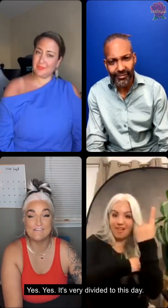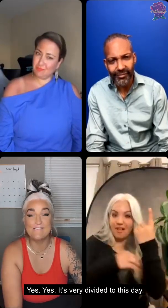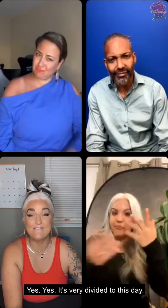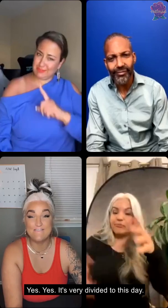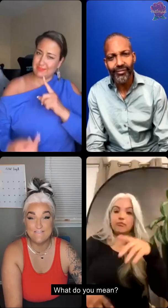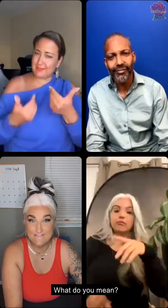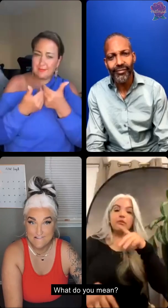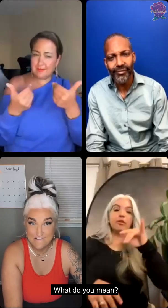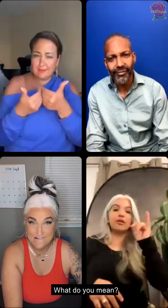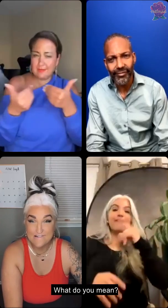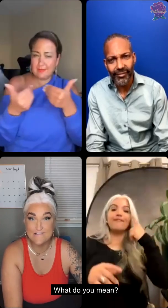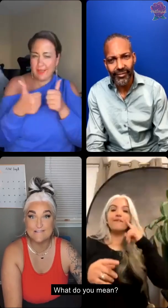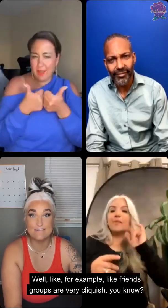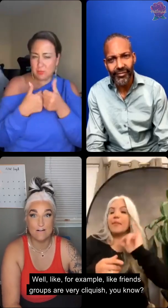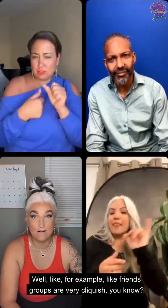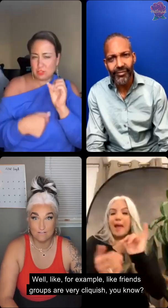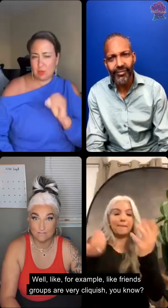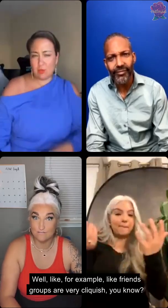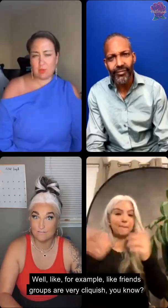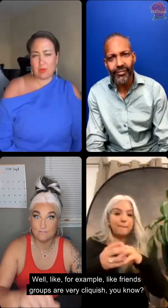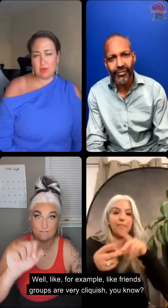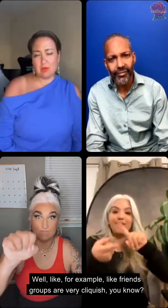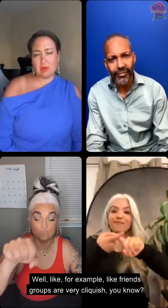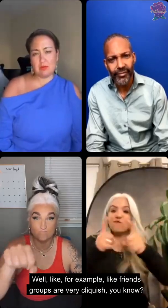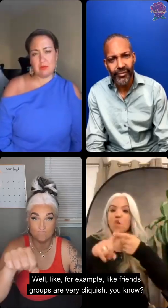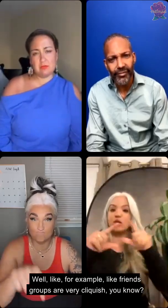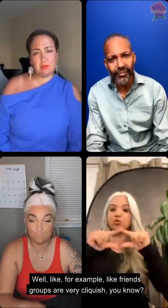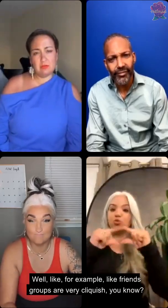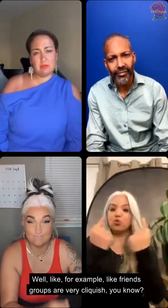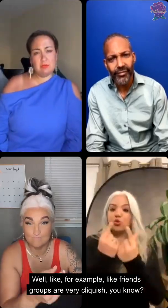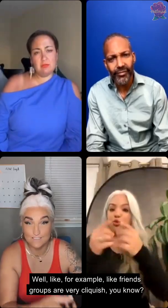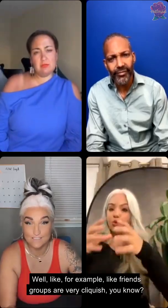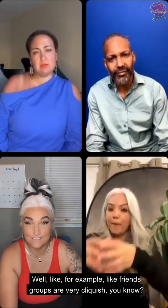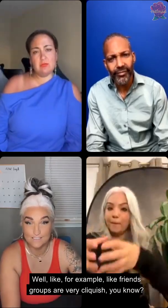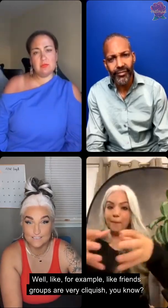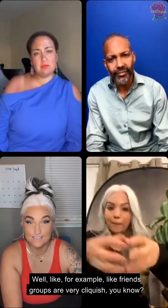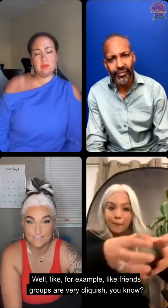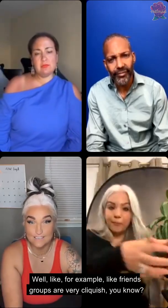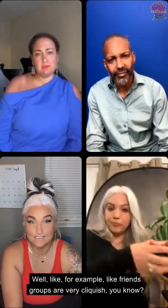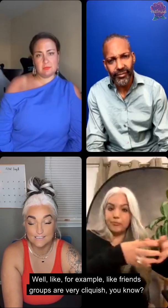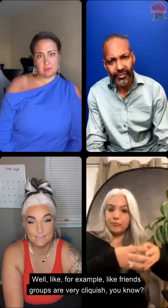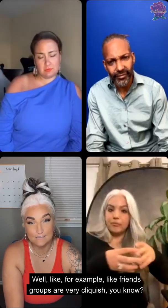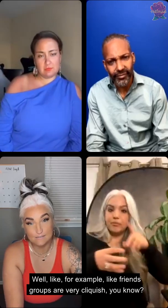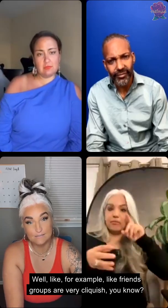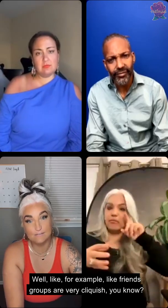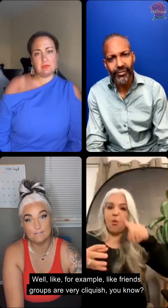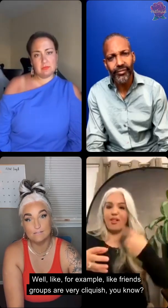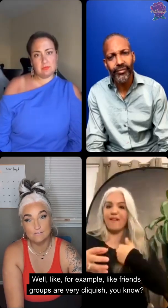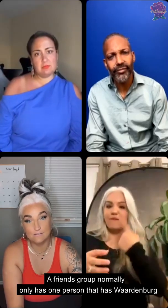it's very divided to this day. What do you mean? Well, like, for example, like friends groups are very cliquish.